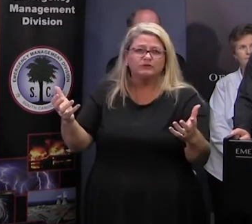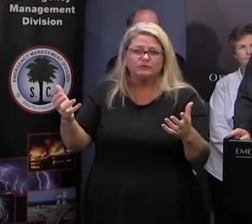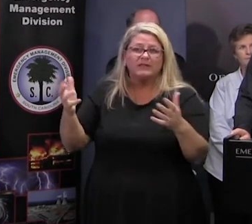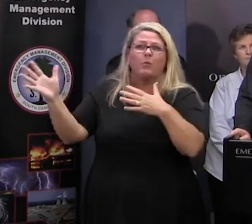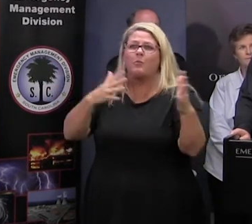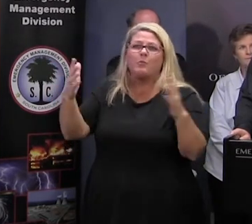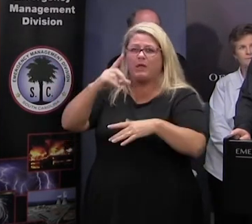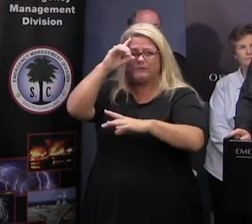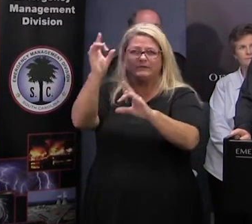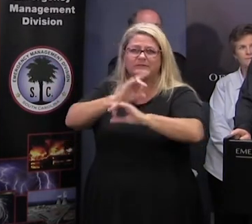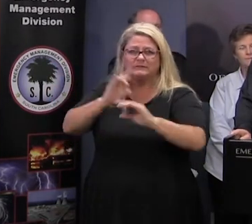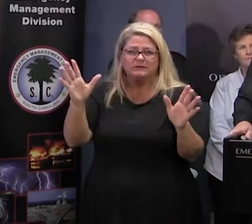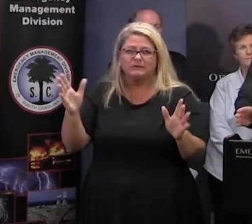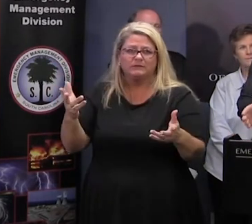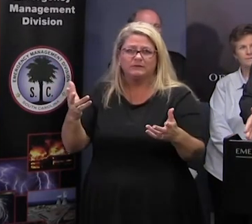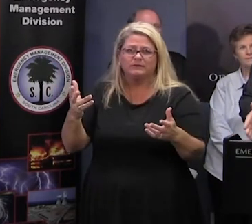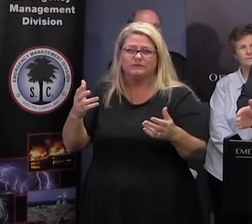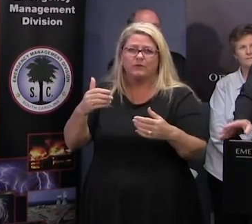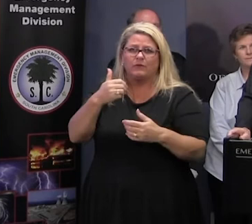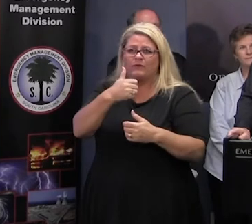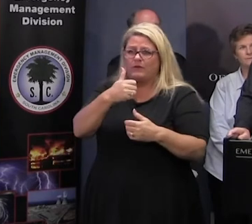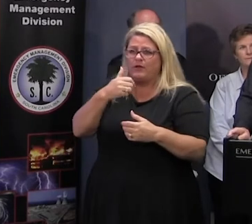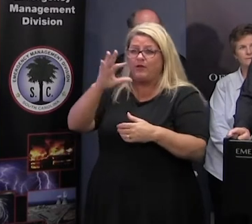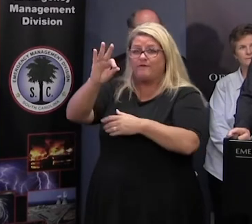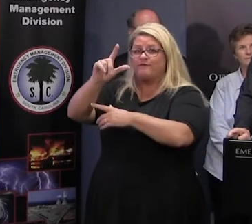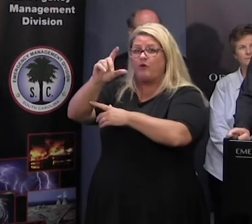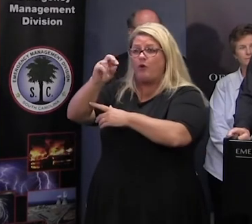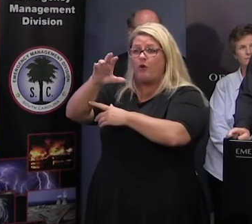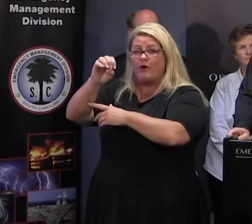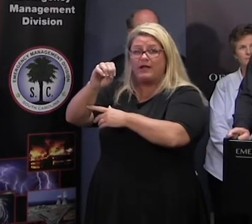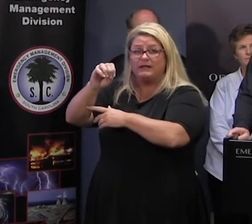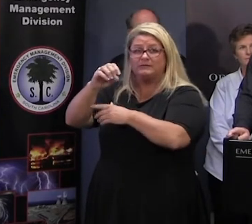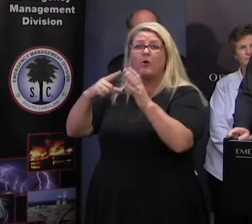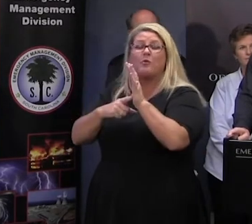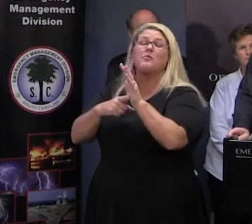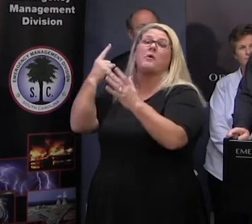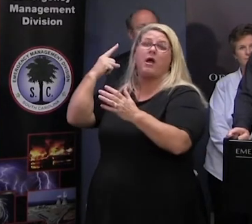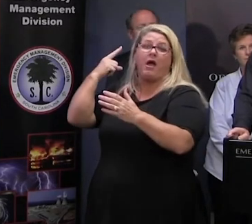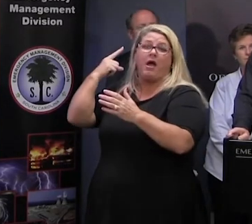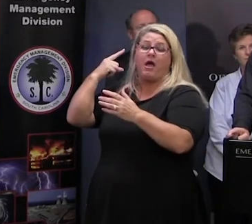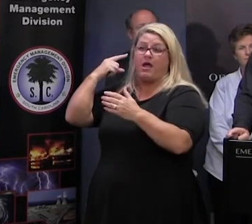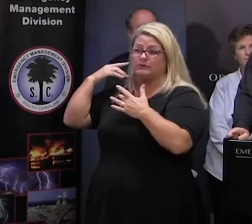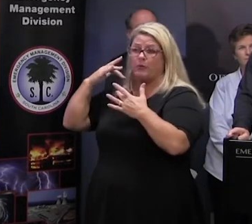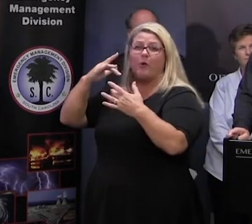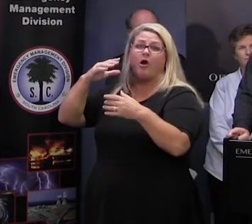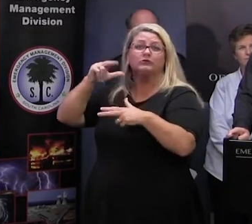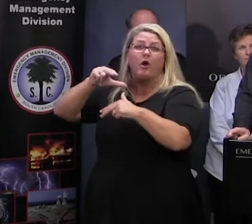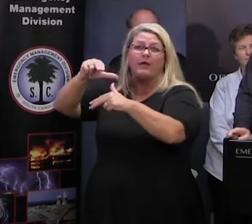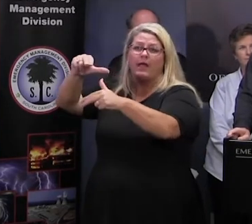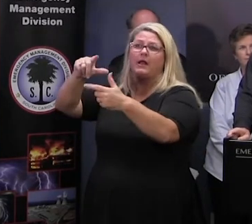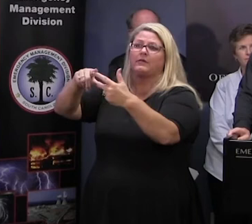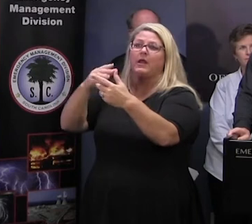this. Anytime you have a storm that we just went to with Florence, where it loses its steering currents and stalls out, this is exactly what happens. It's a